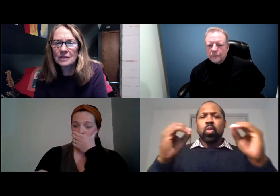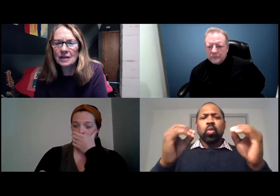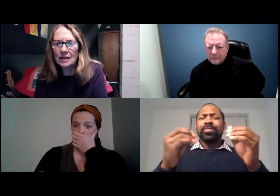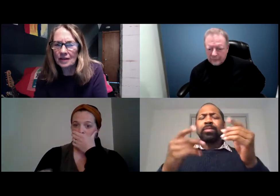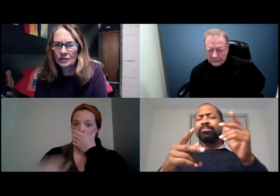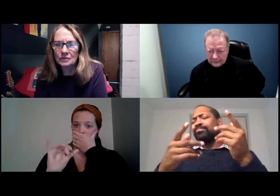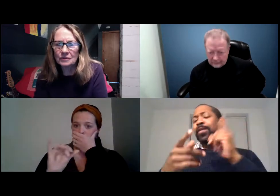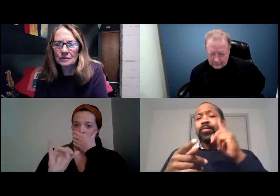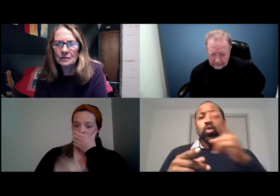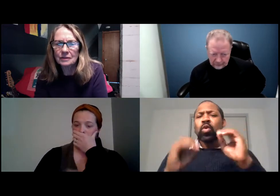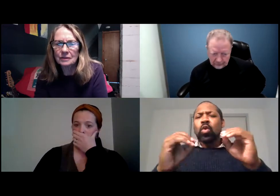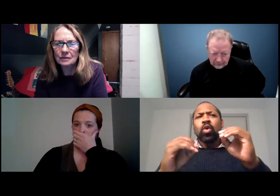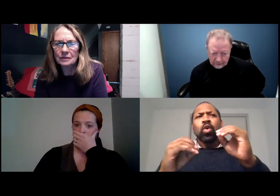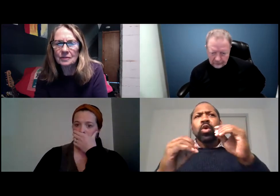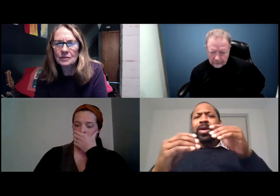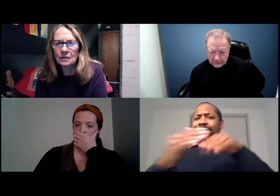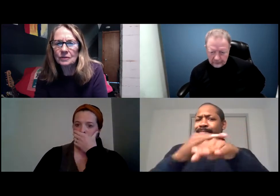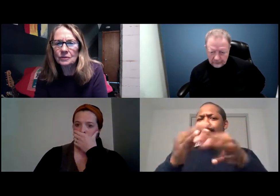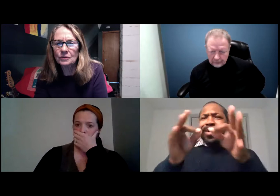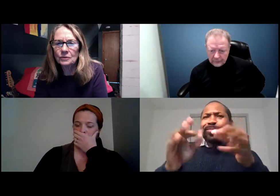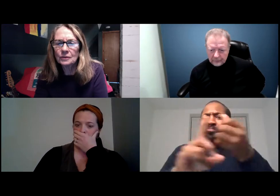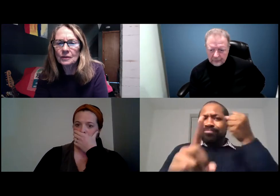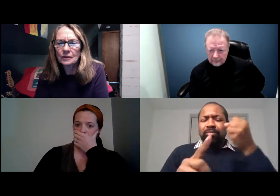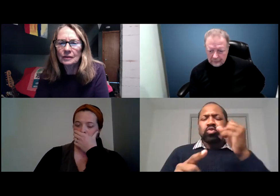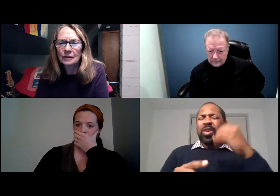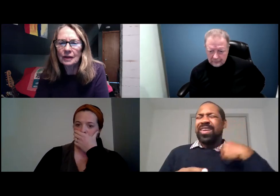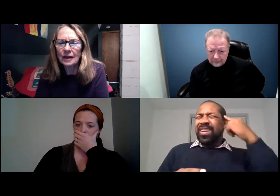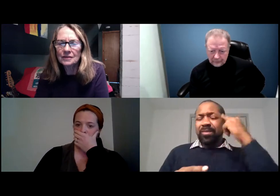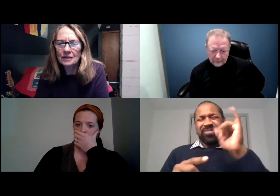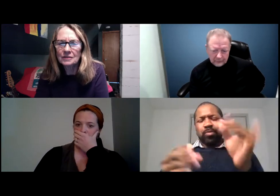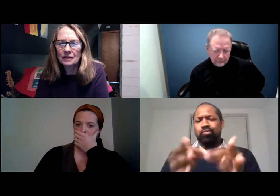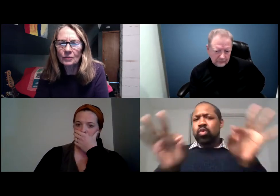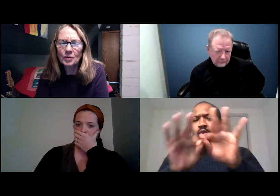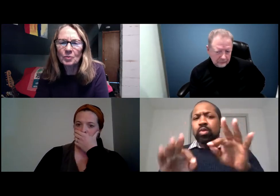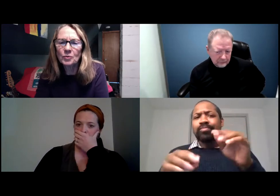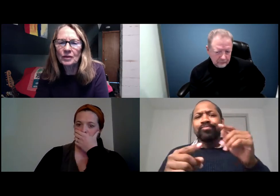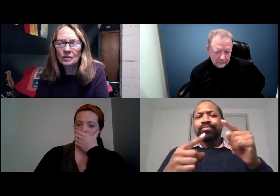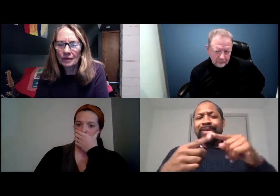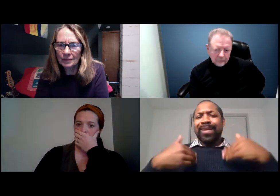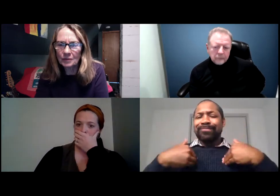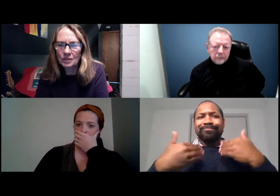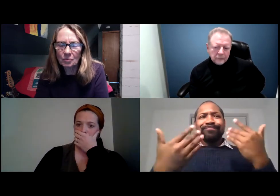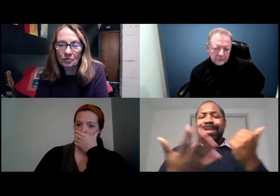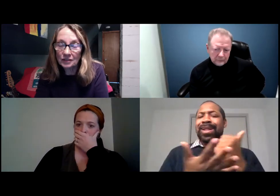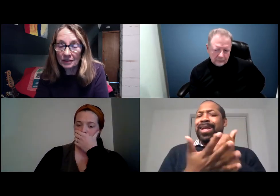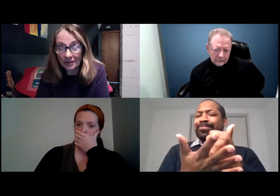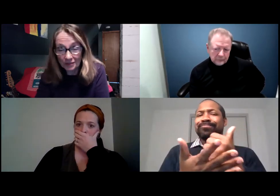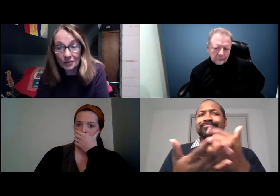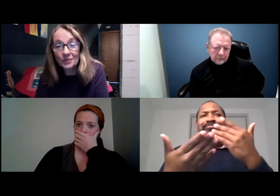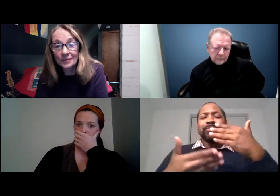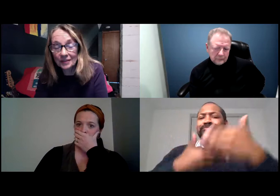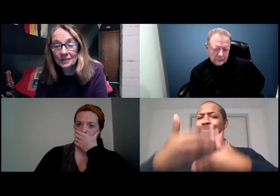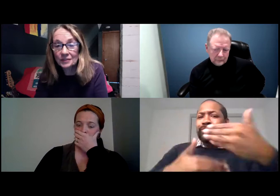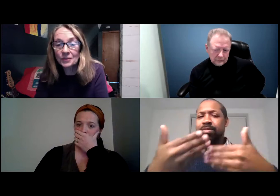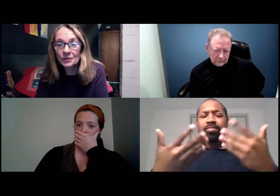it's national. It's not a local thing. Access, and with people with language deprivation, that's